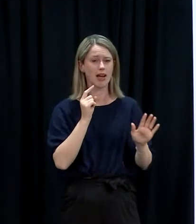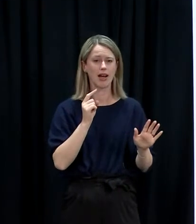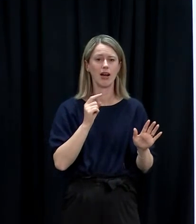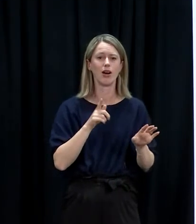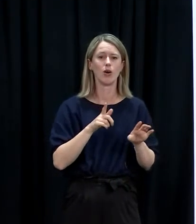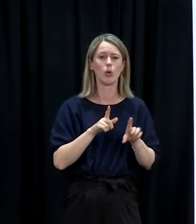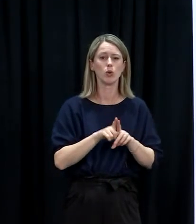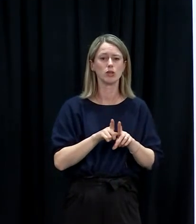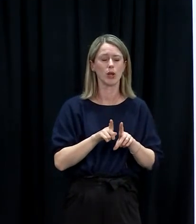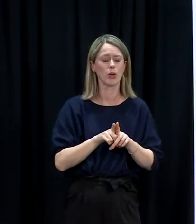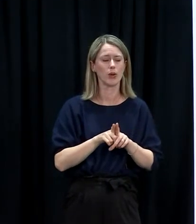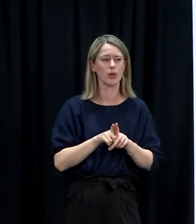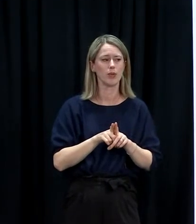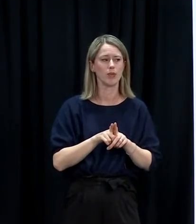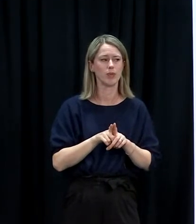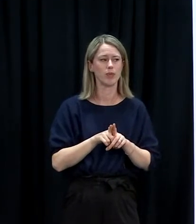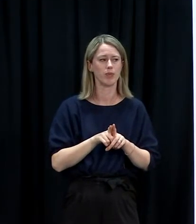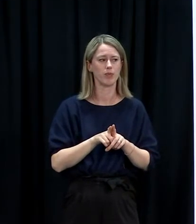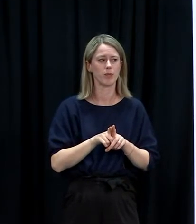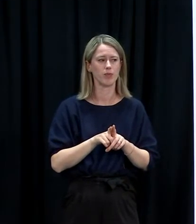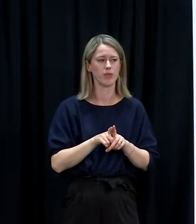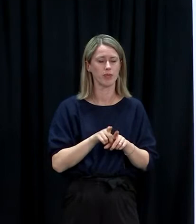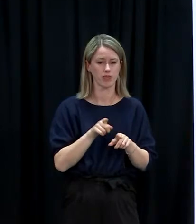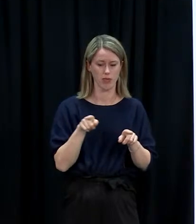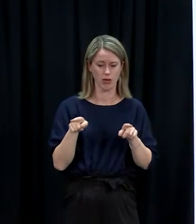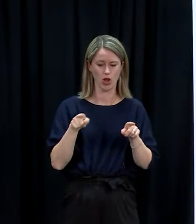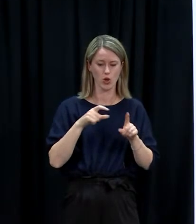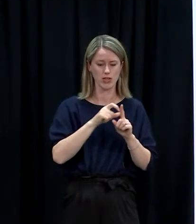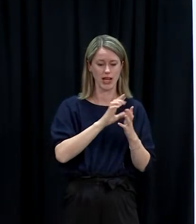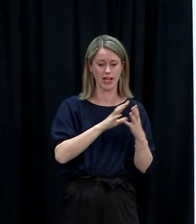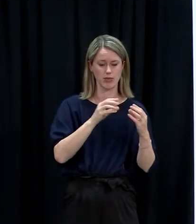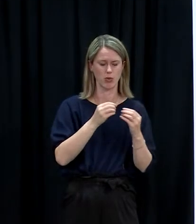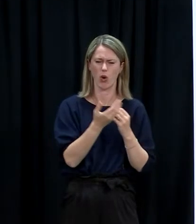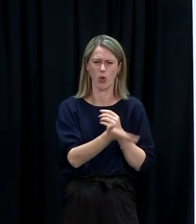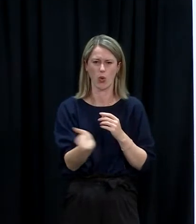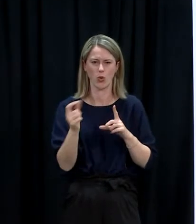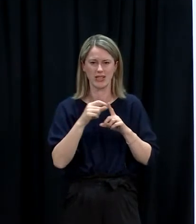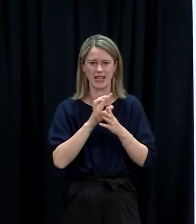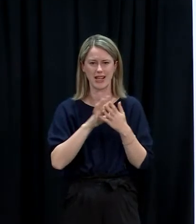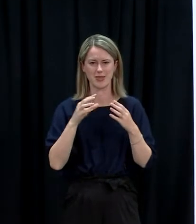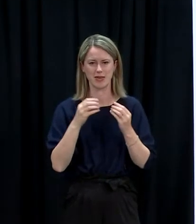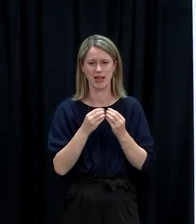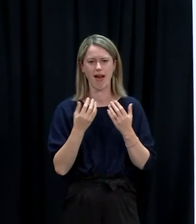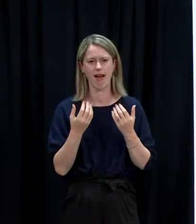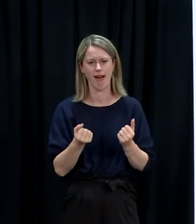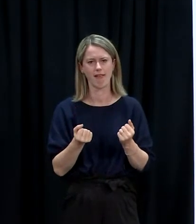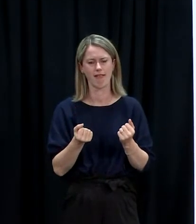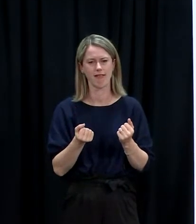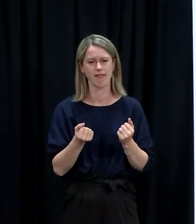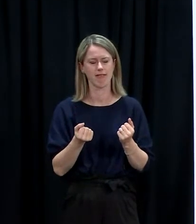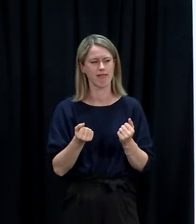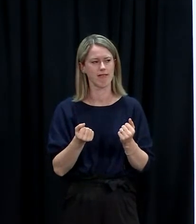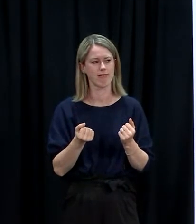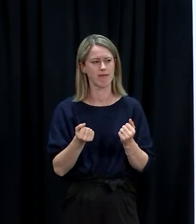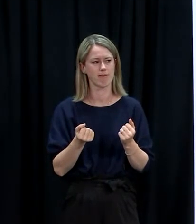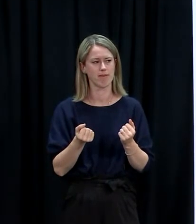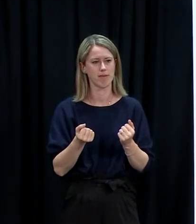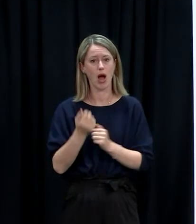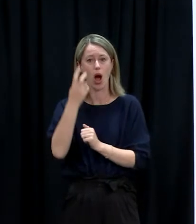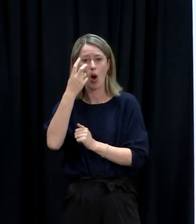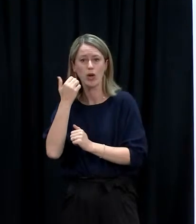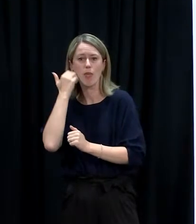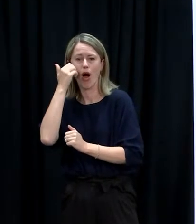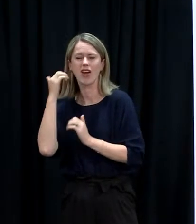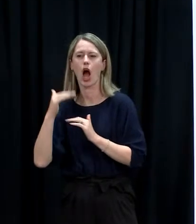also say that those DHBs, along with all our DHBs, have got high rates of coverage in our older